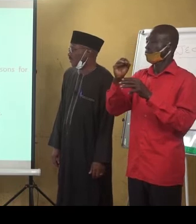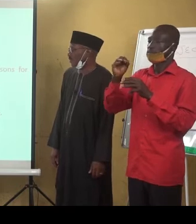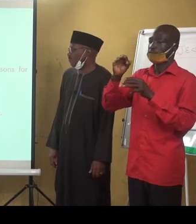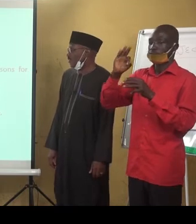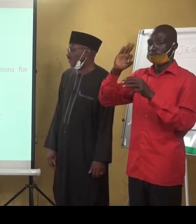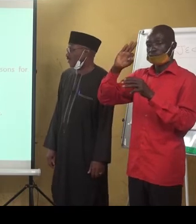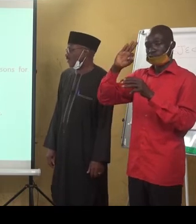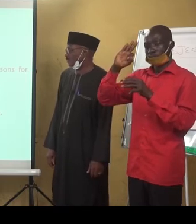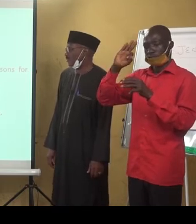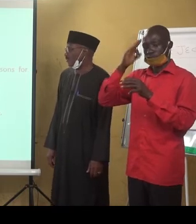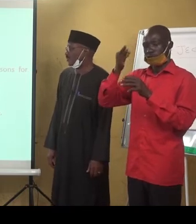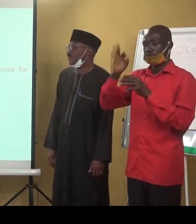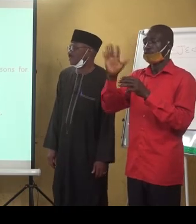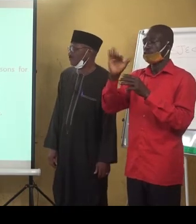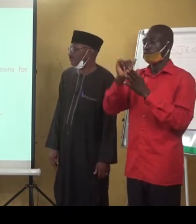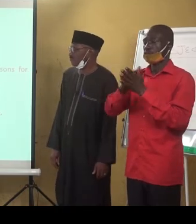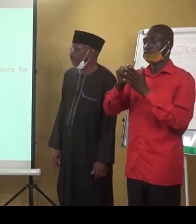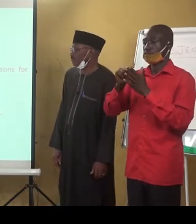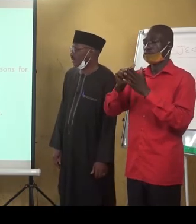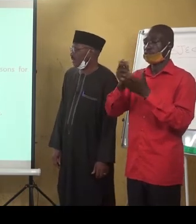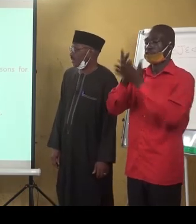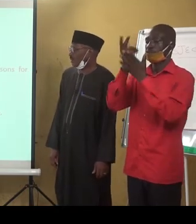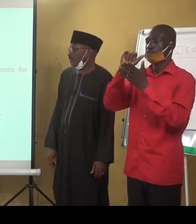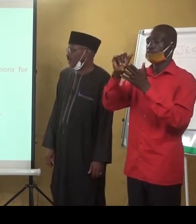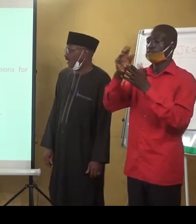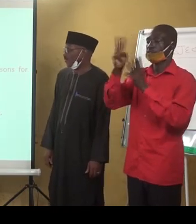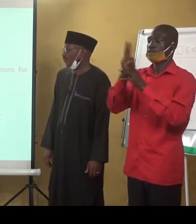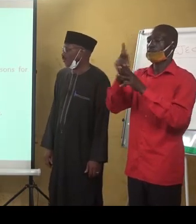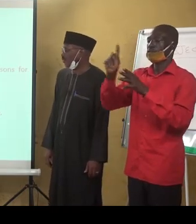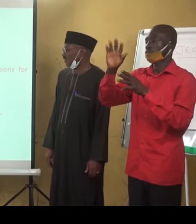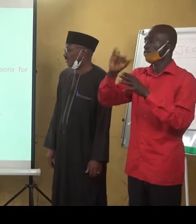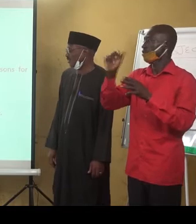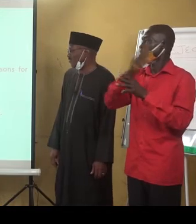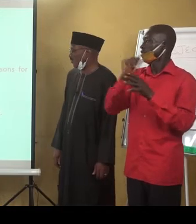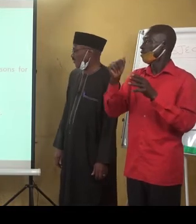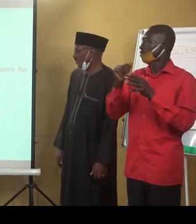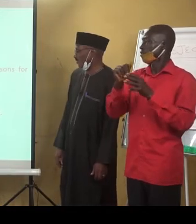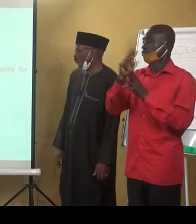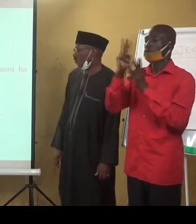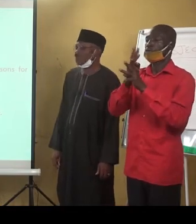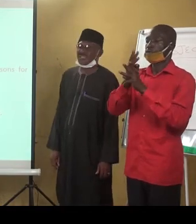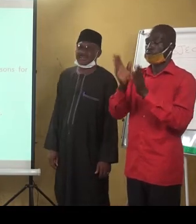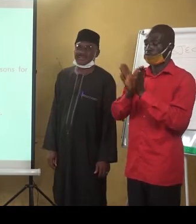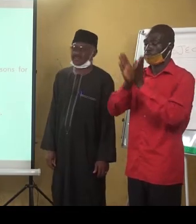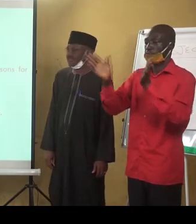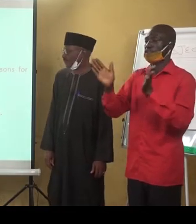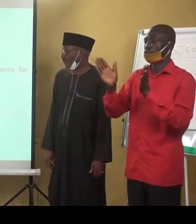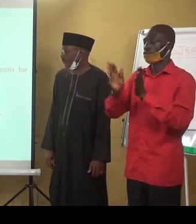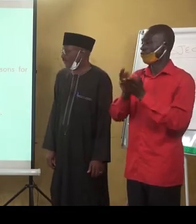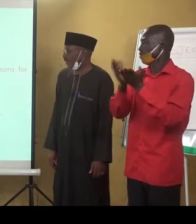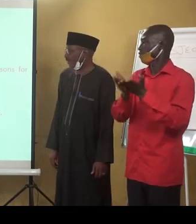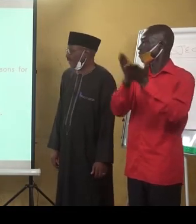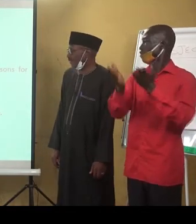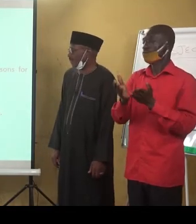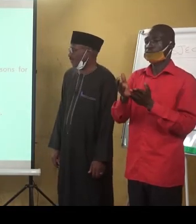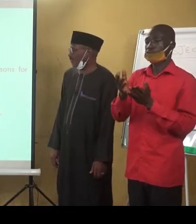world's major shipping routes, the major commodity involved in world trade,